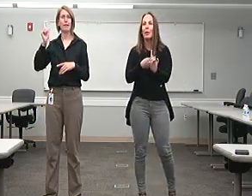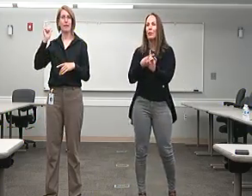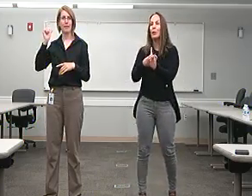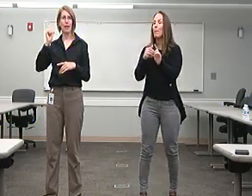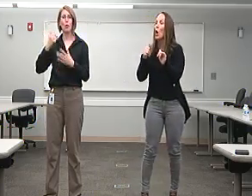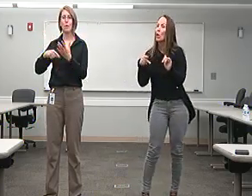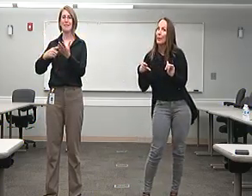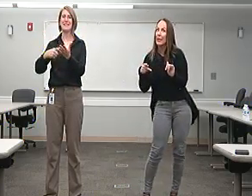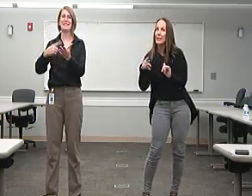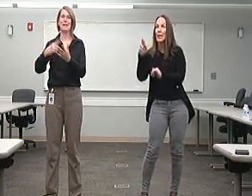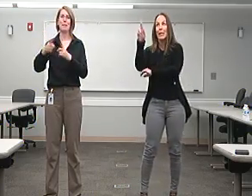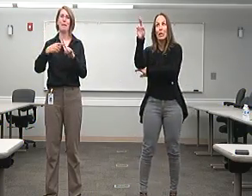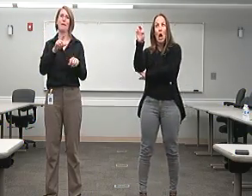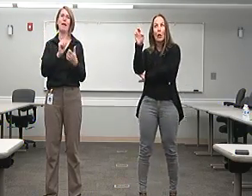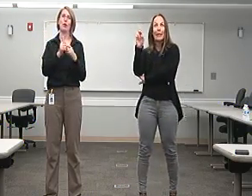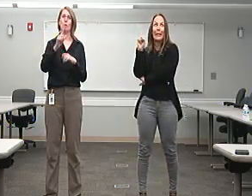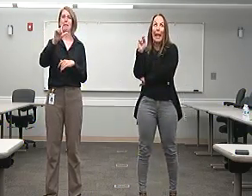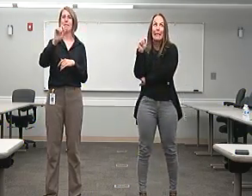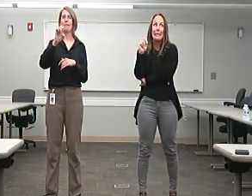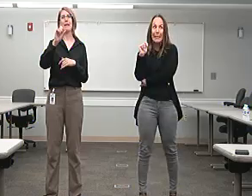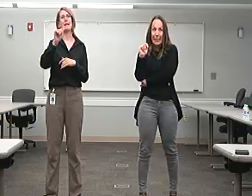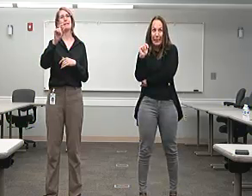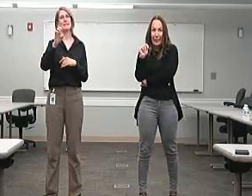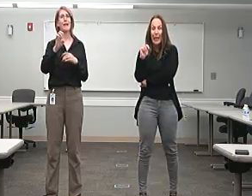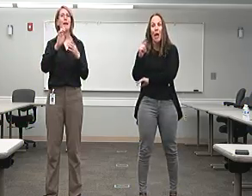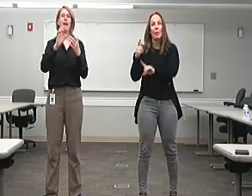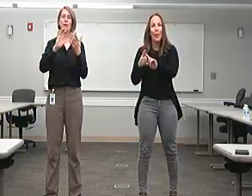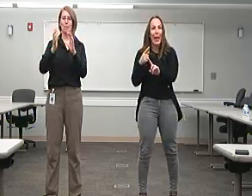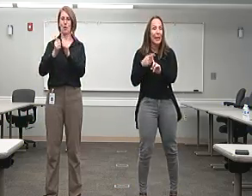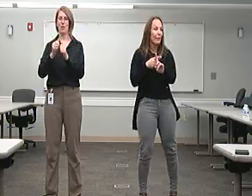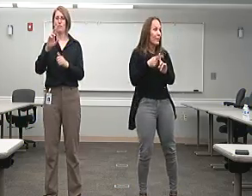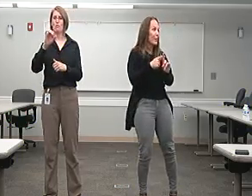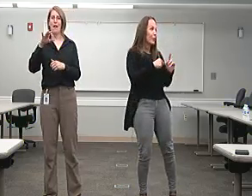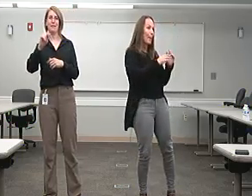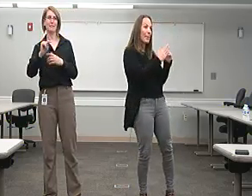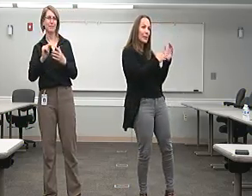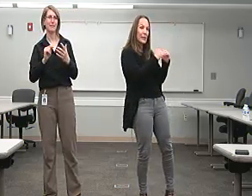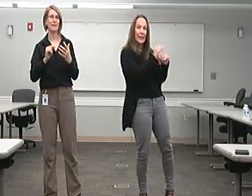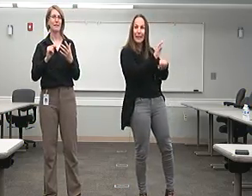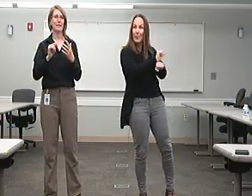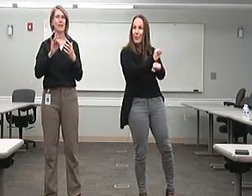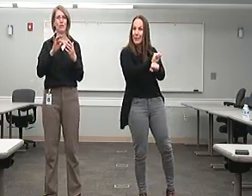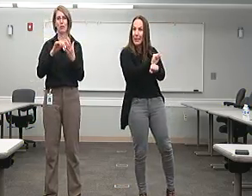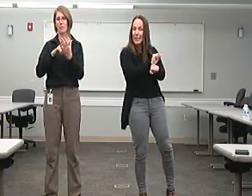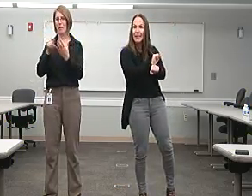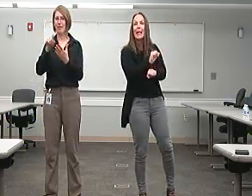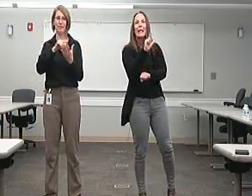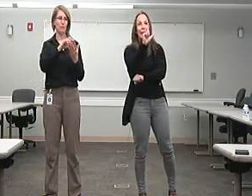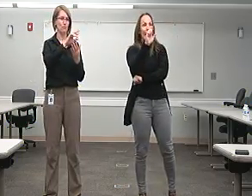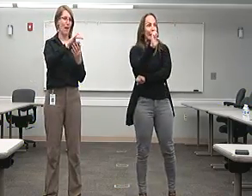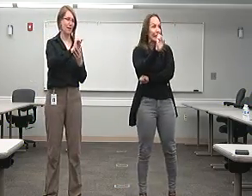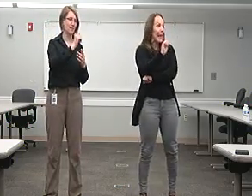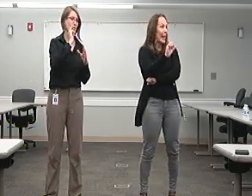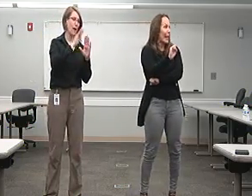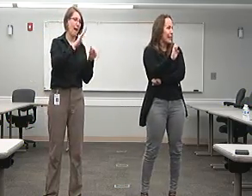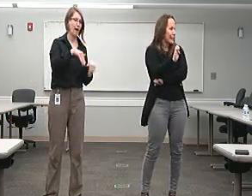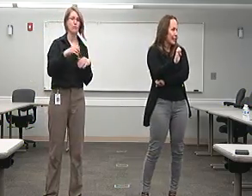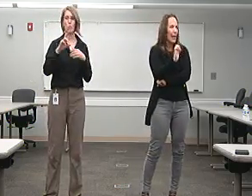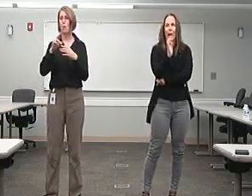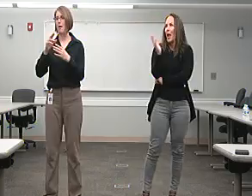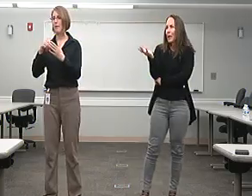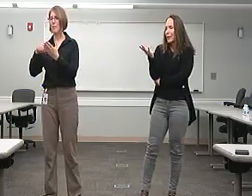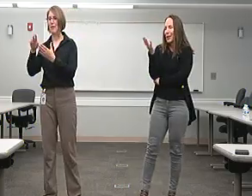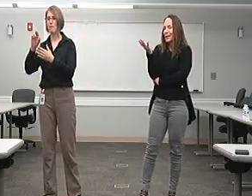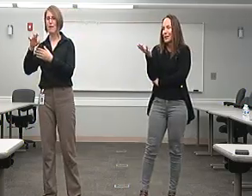apartment is R-E-N-T, but paying every month for a building as a business is L-E-A-S-E. And like I said, I